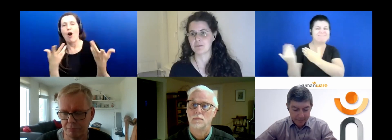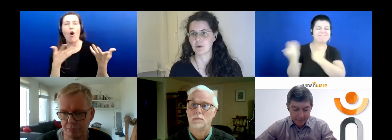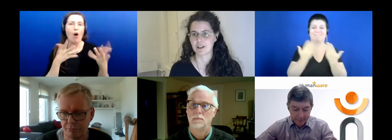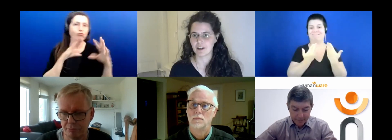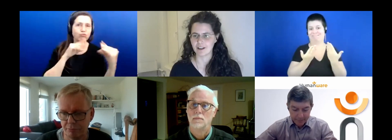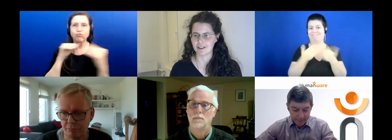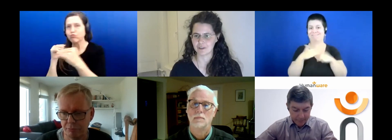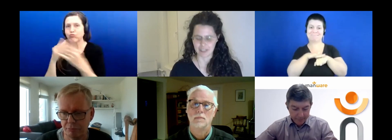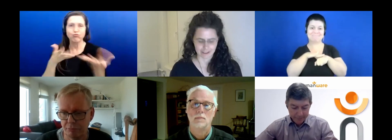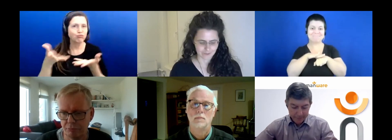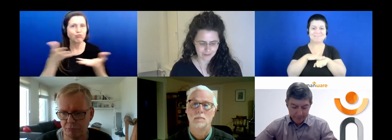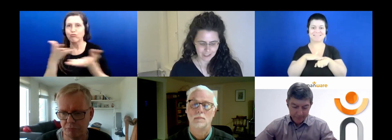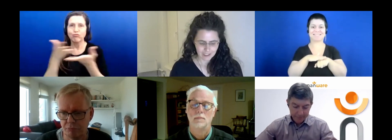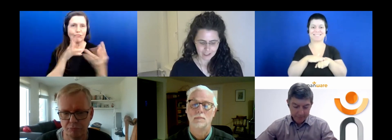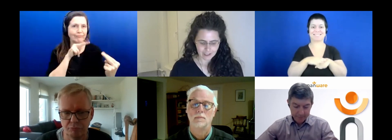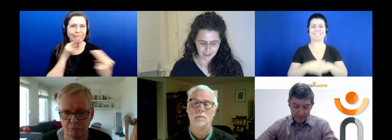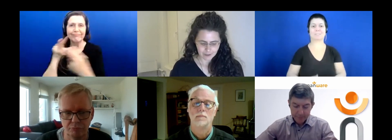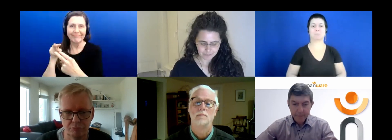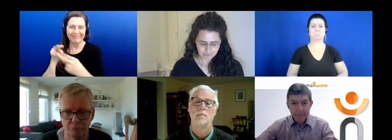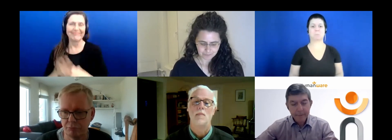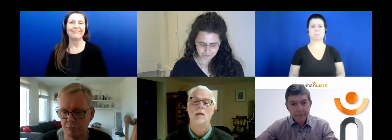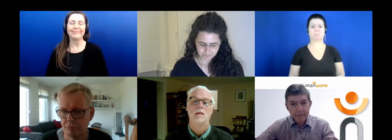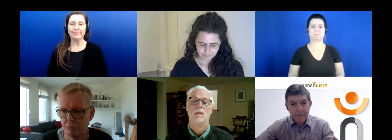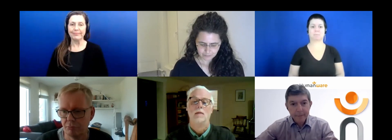little bit more together.